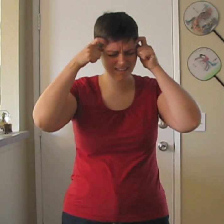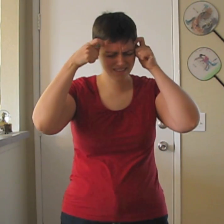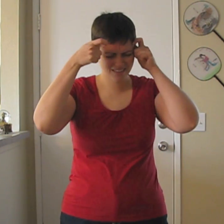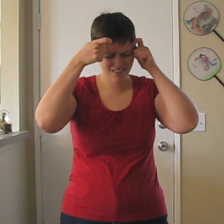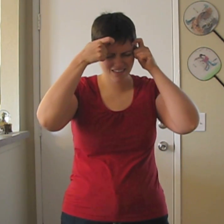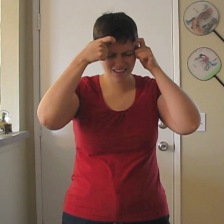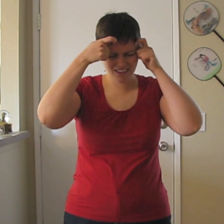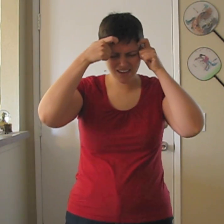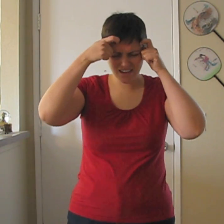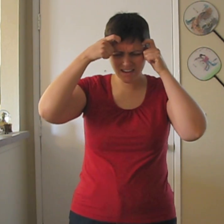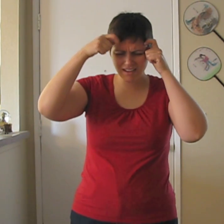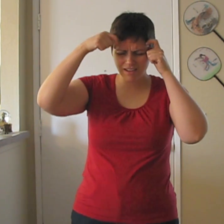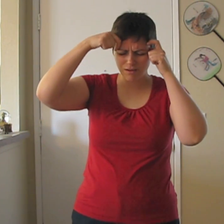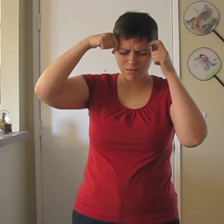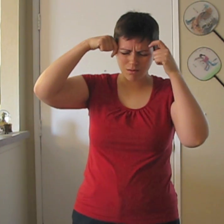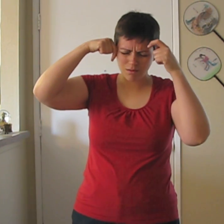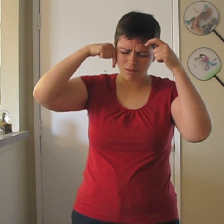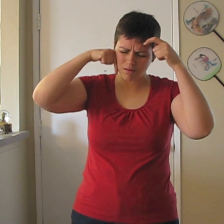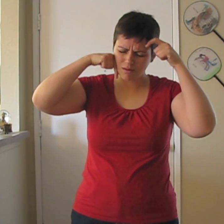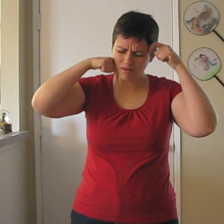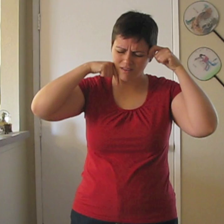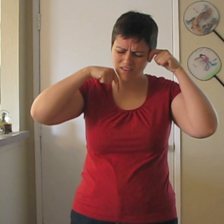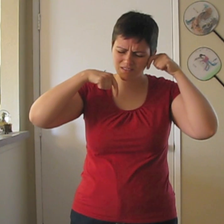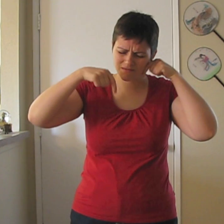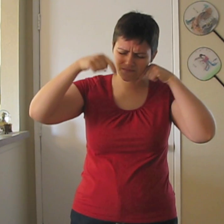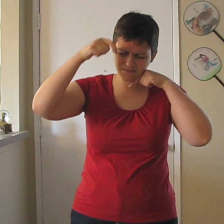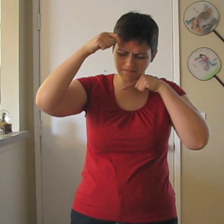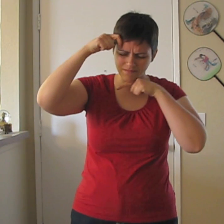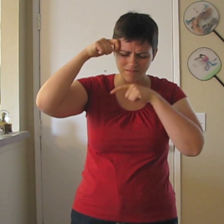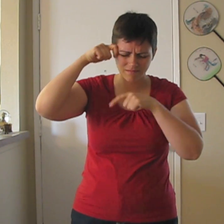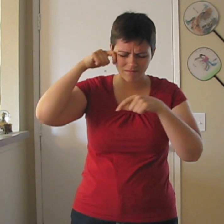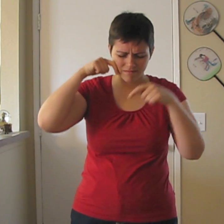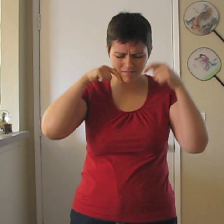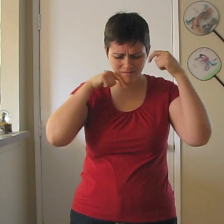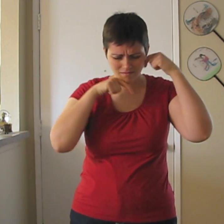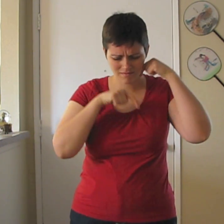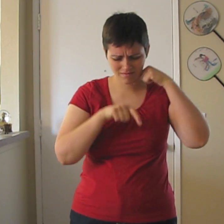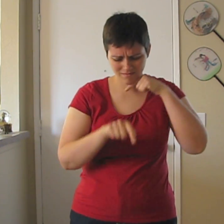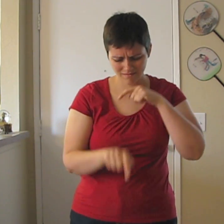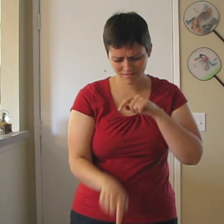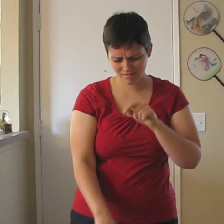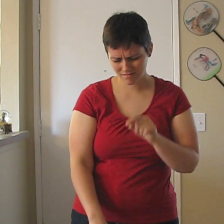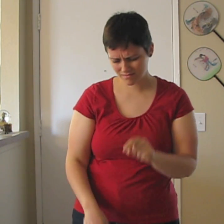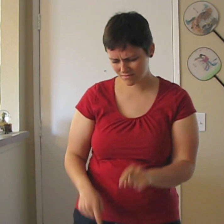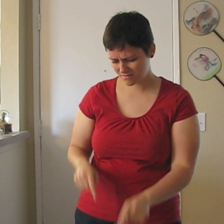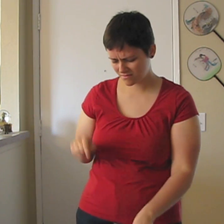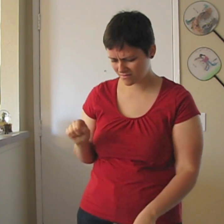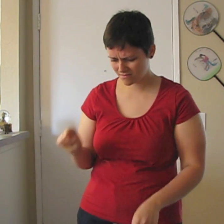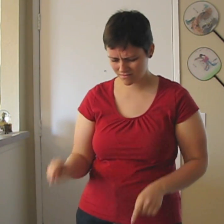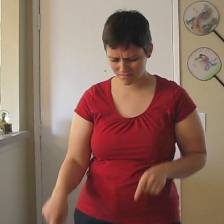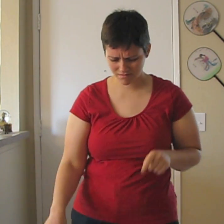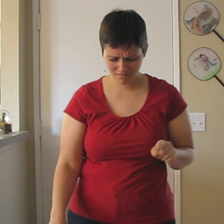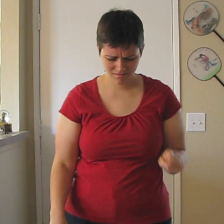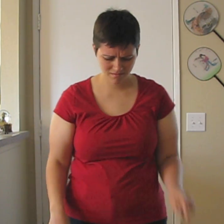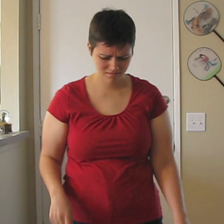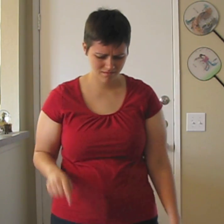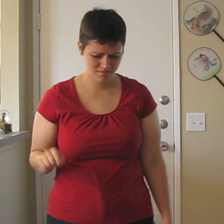his brow, running down the cross and falling to the